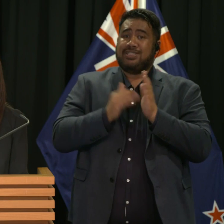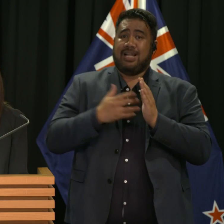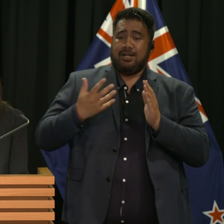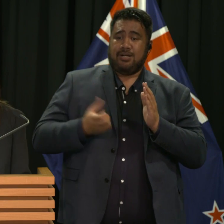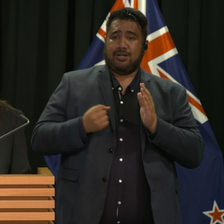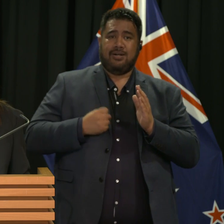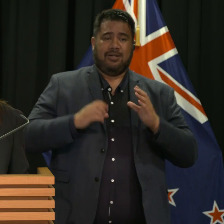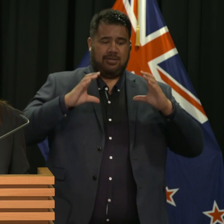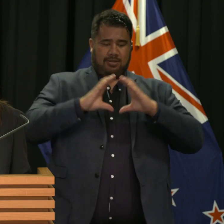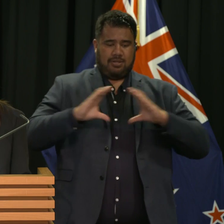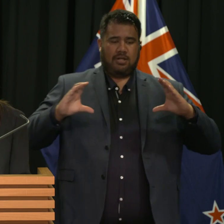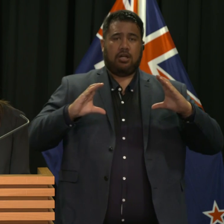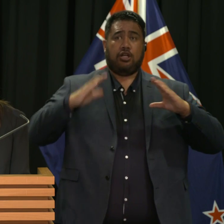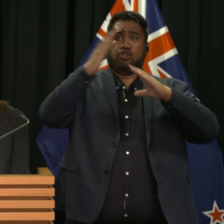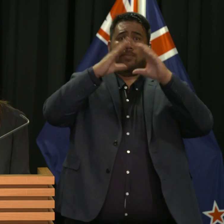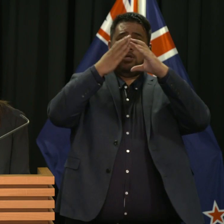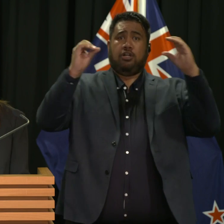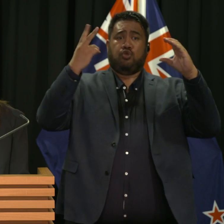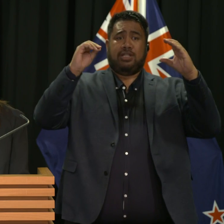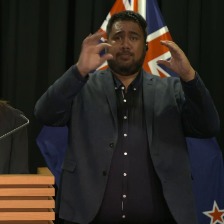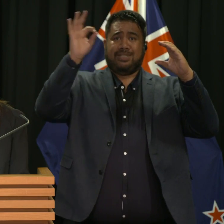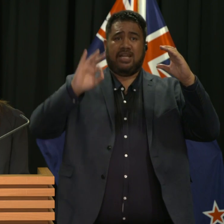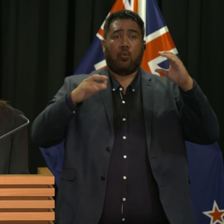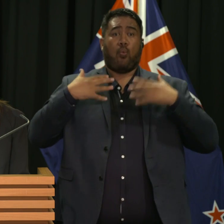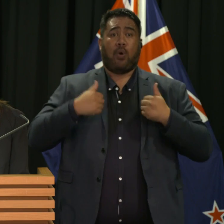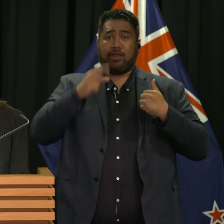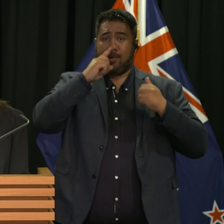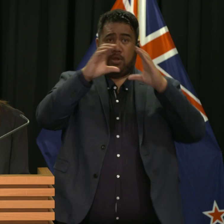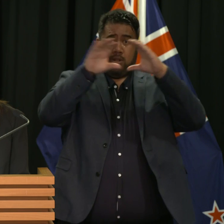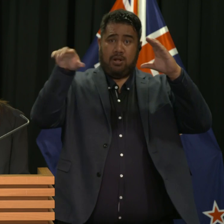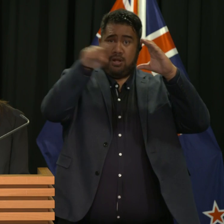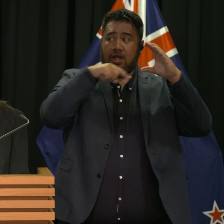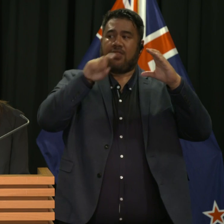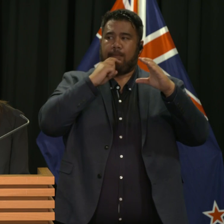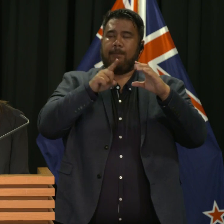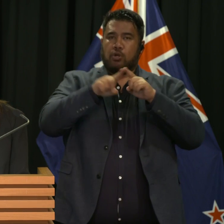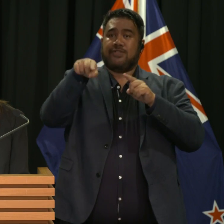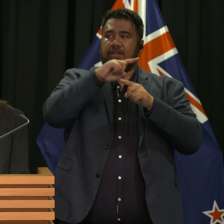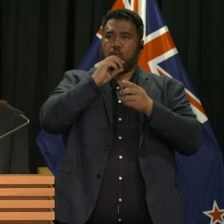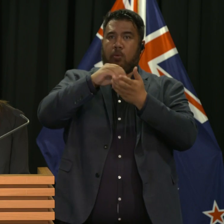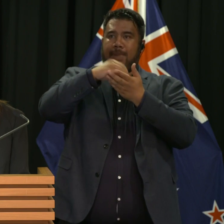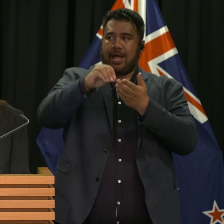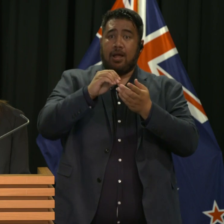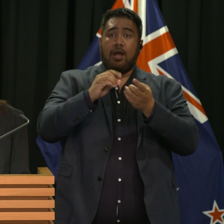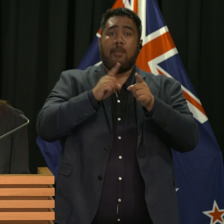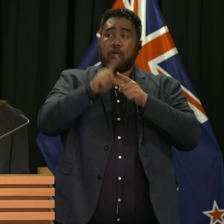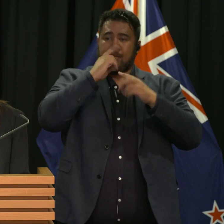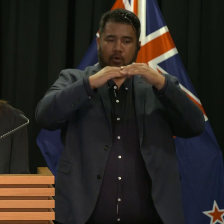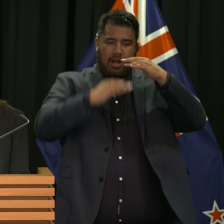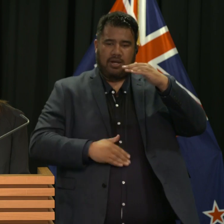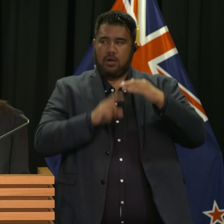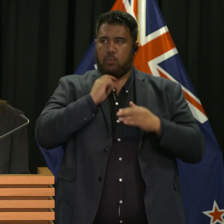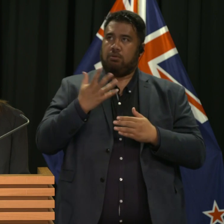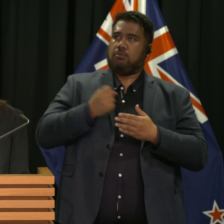report suggested that the top 20% of New Zealanders in terms of wealth would be overwhelmingly the ones who pay for this. Everyone under there would probably get a tax cut. do those top